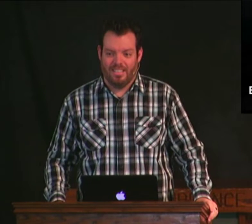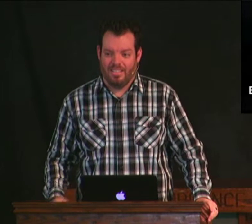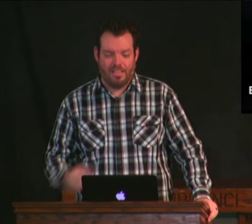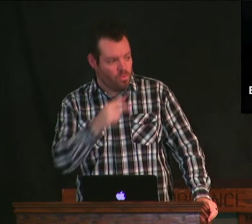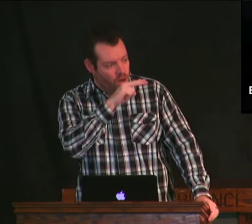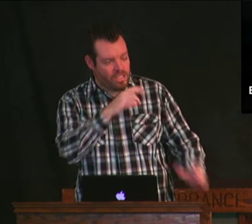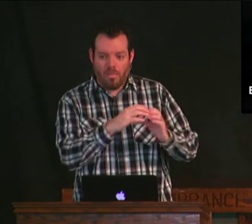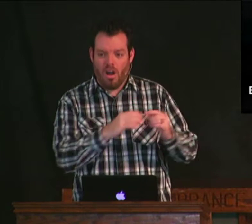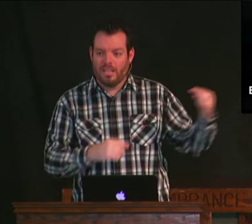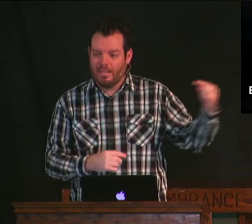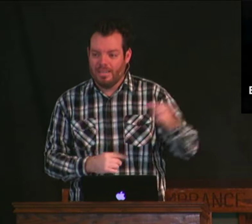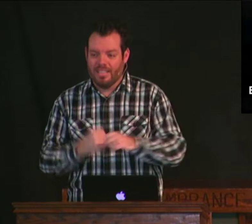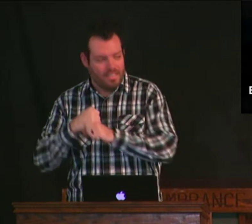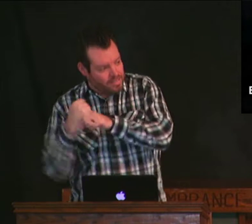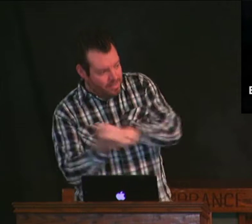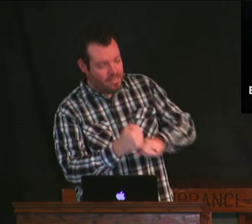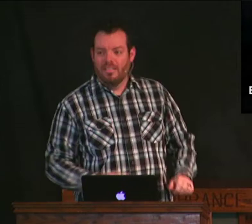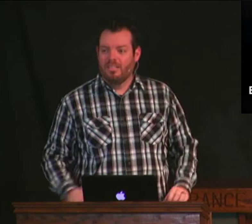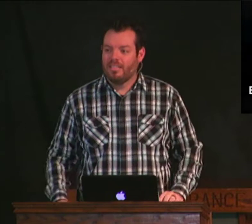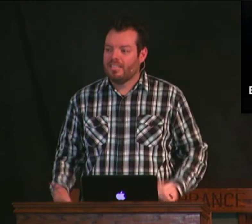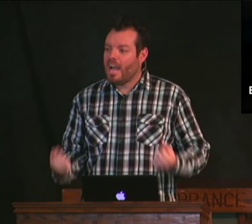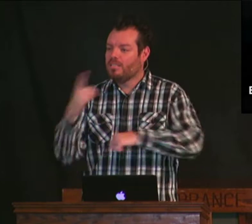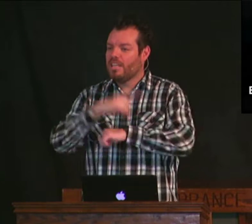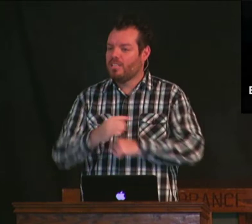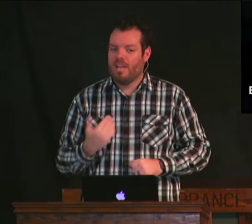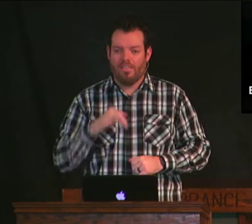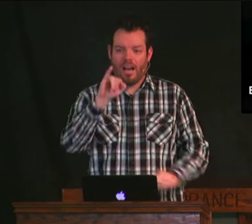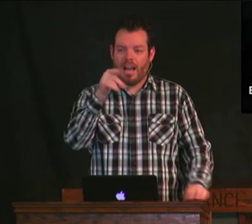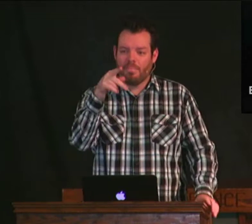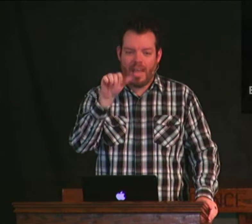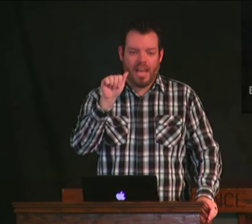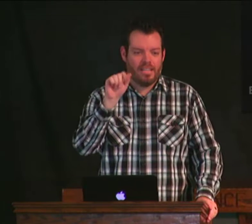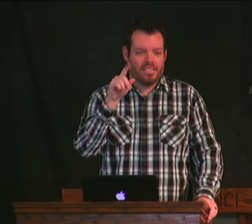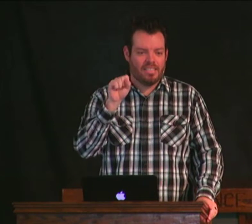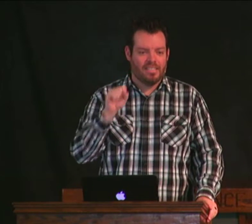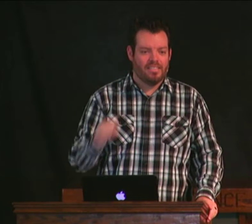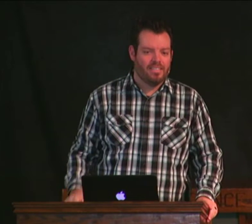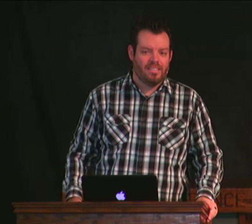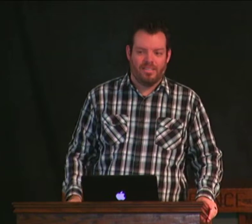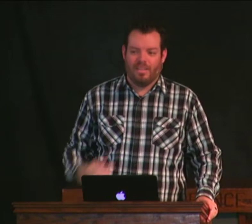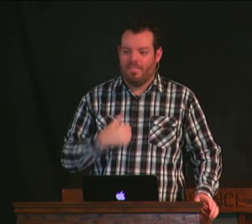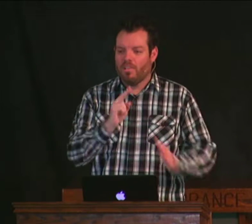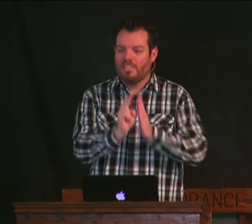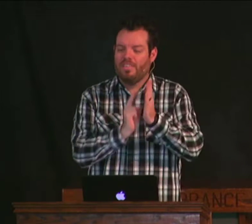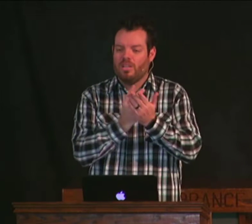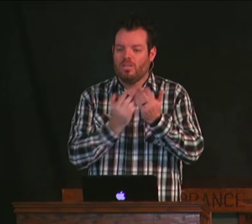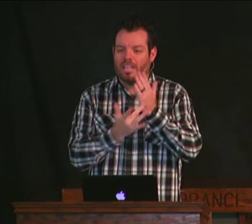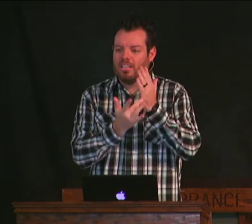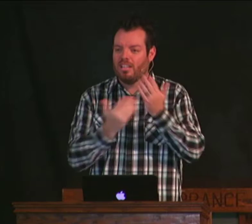You have to watch the ball coming. Nowadays, we have iPads. We have all these video technology.